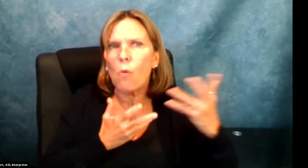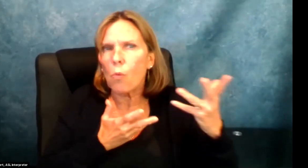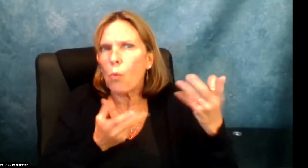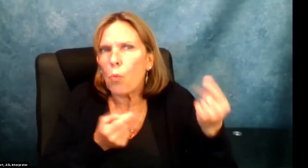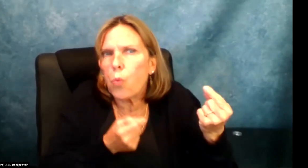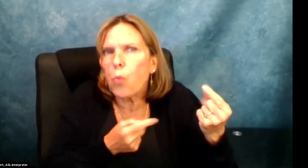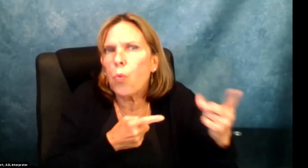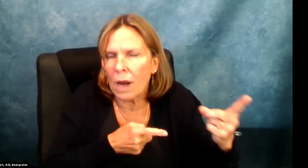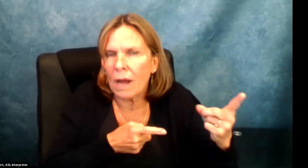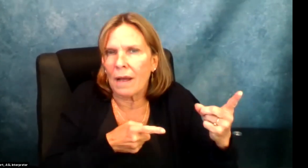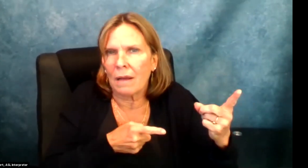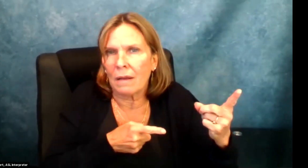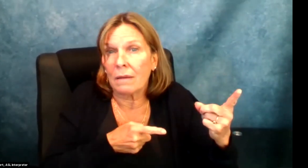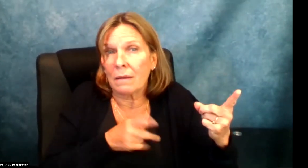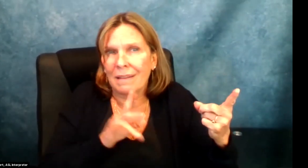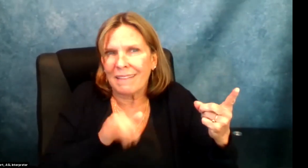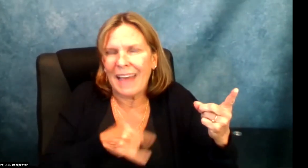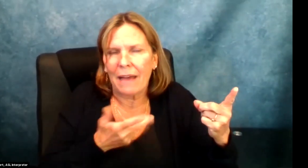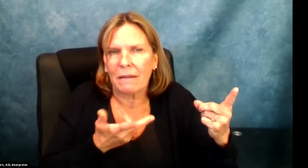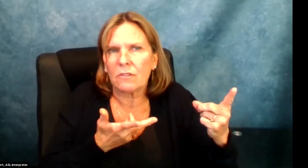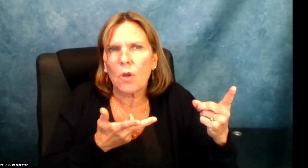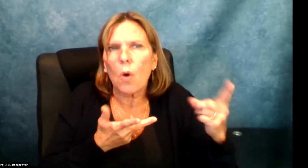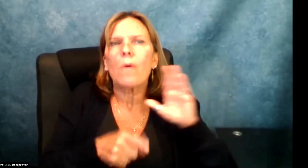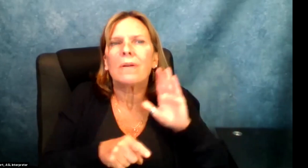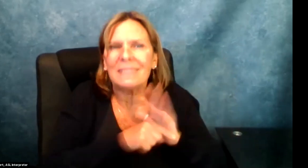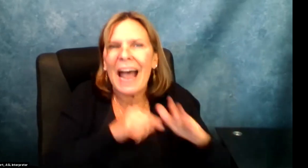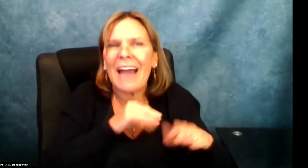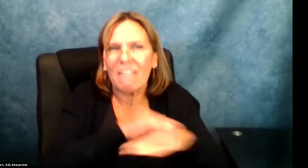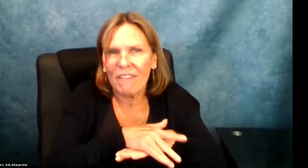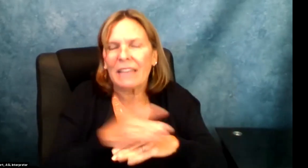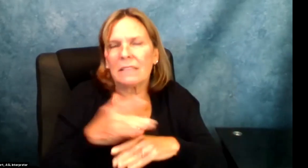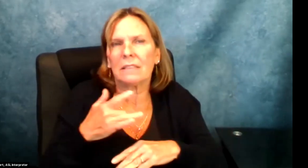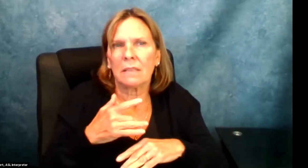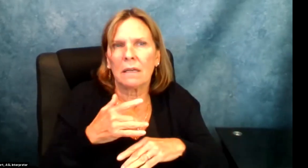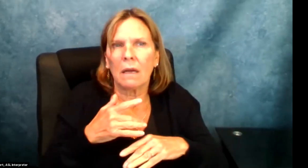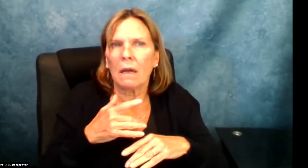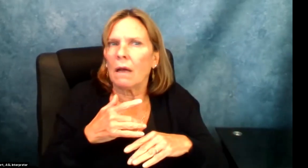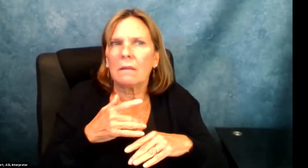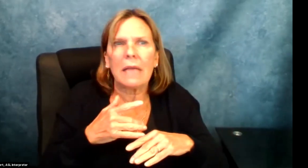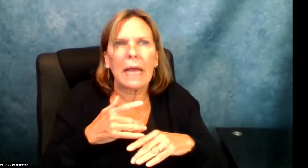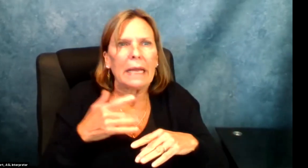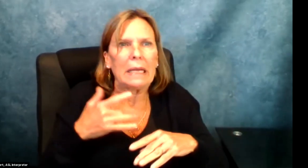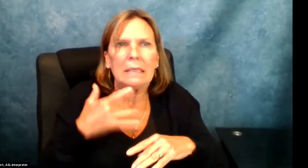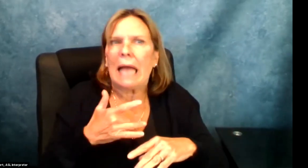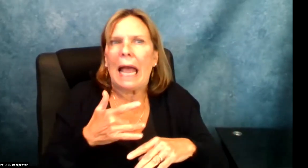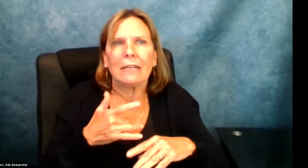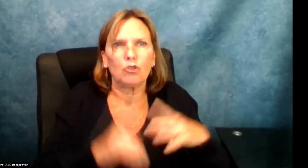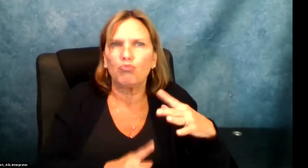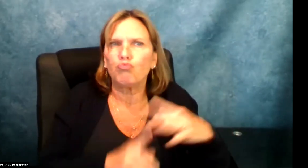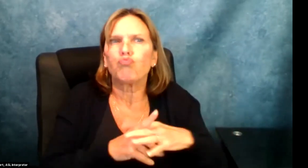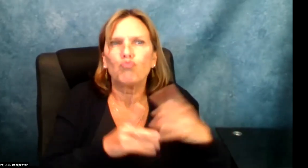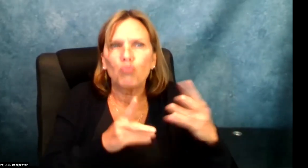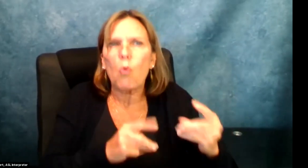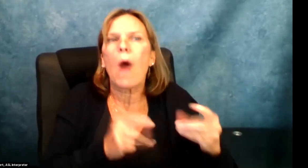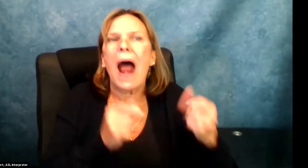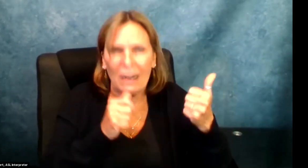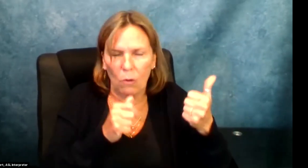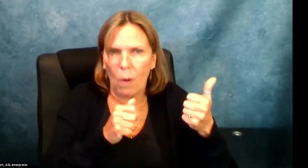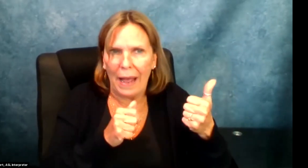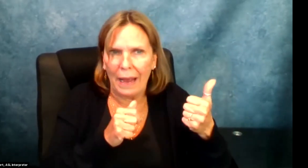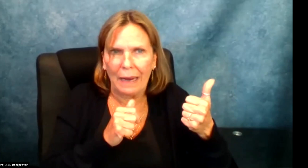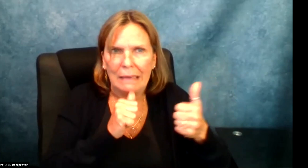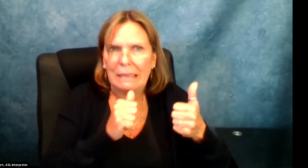vaccinations. And so I'm always feeling very confident in the fact that those kinds of things have been picked up over time